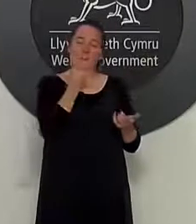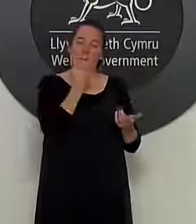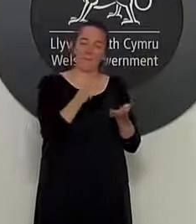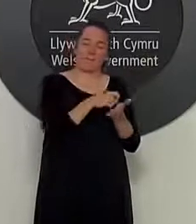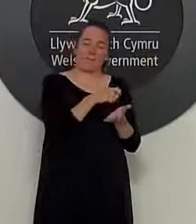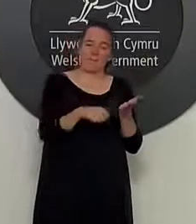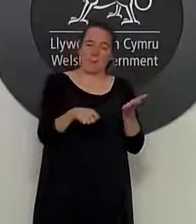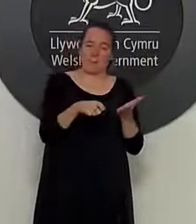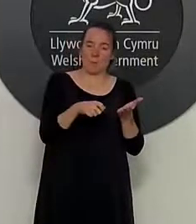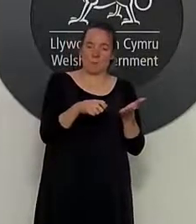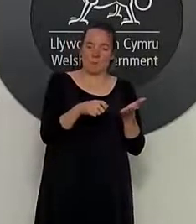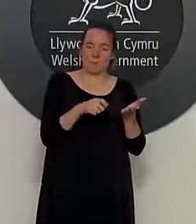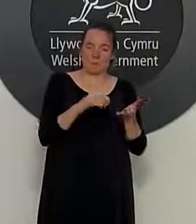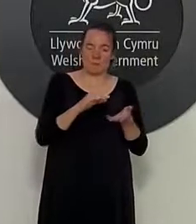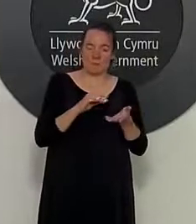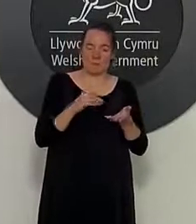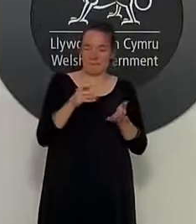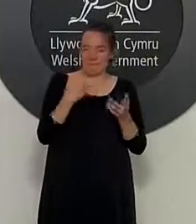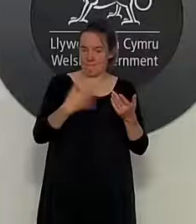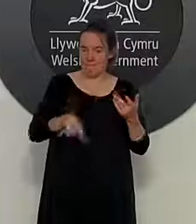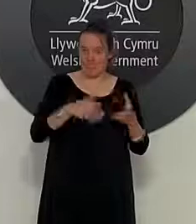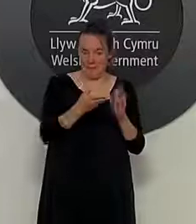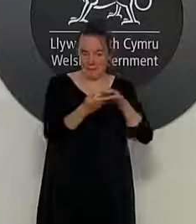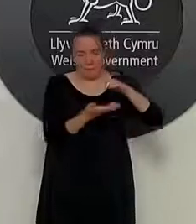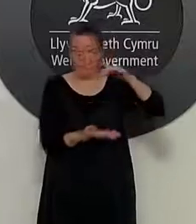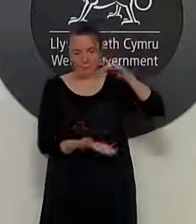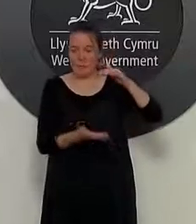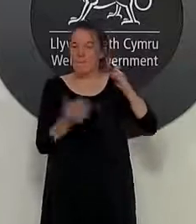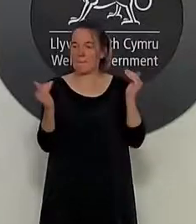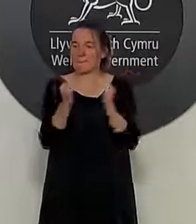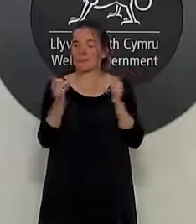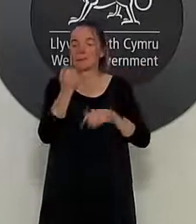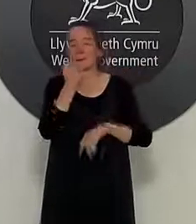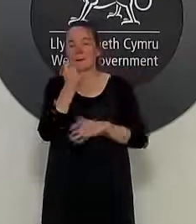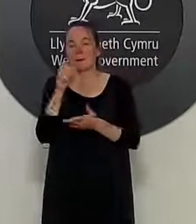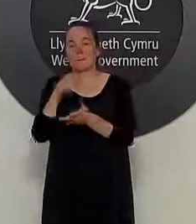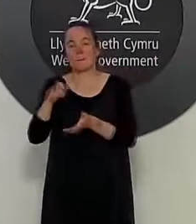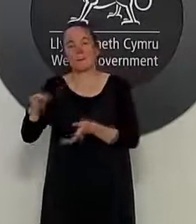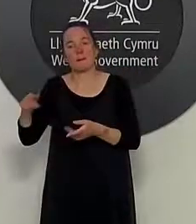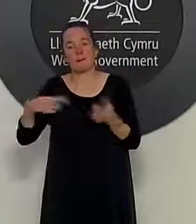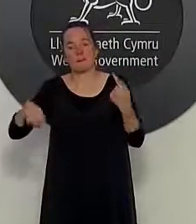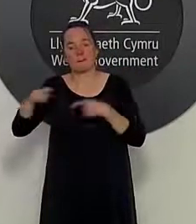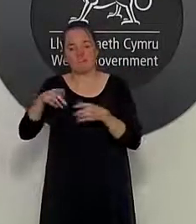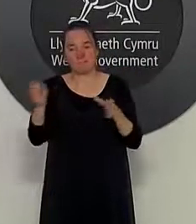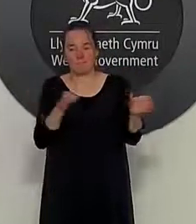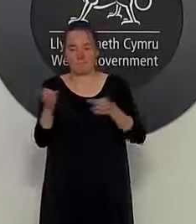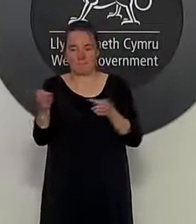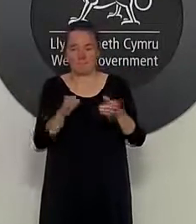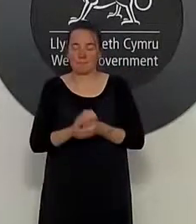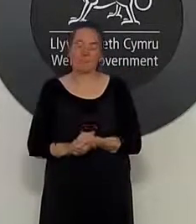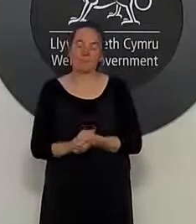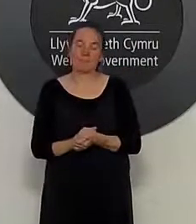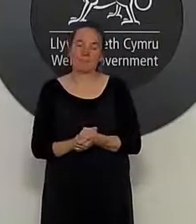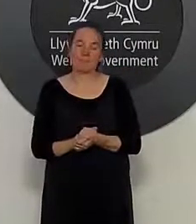celebrate. Secondly, we're going to do it in a way which guarantees